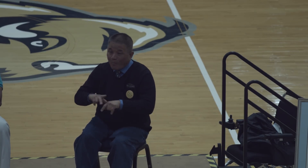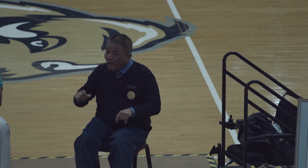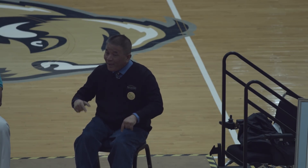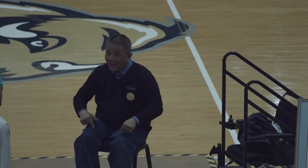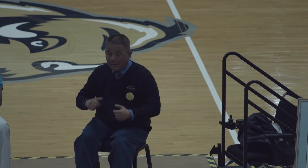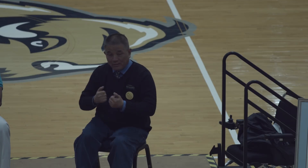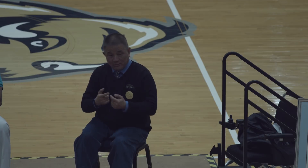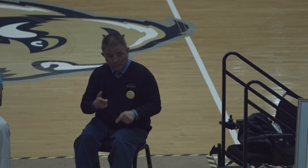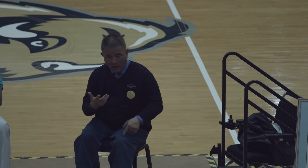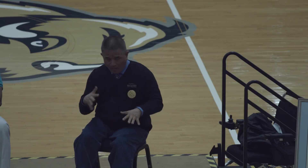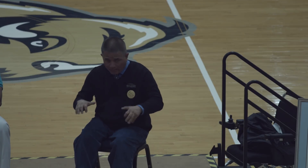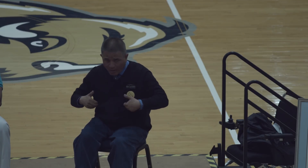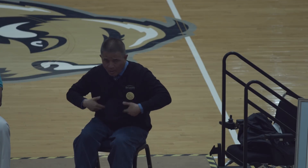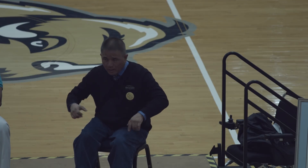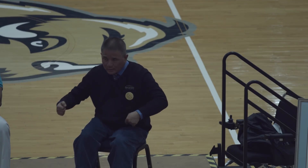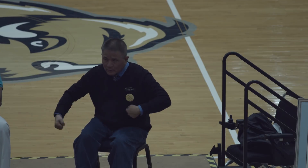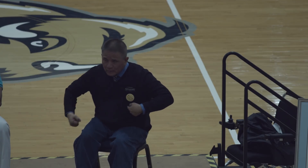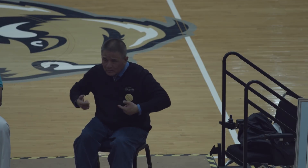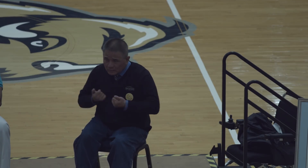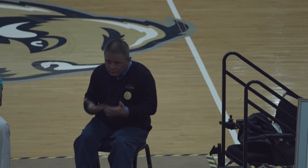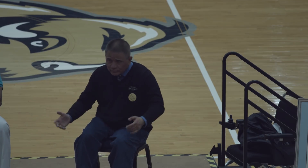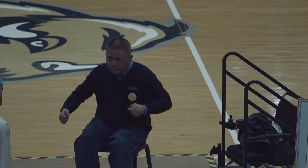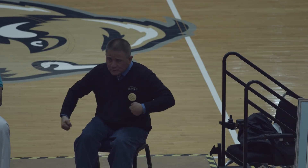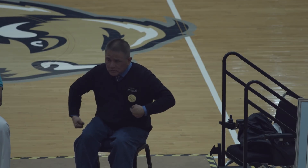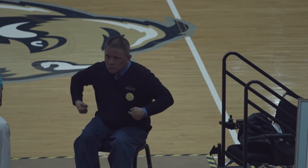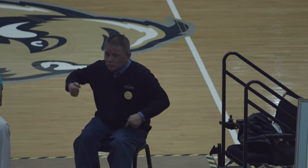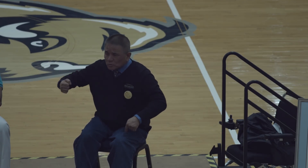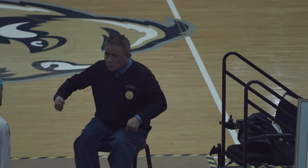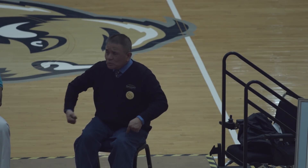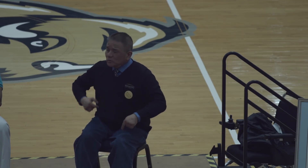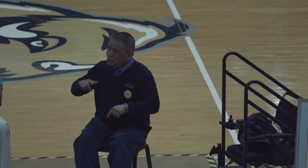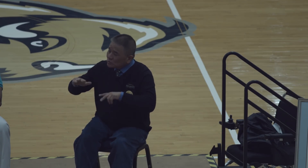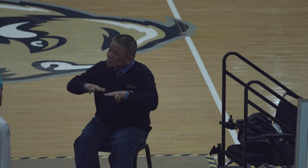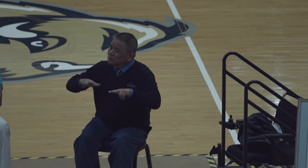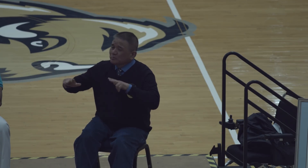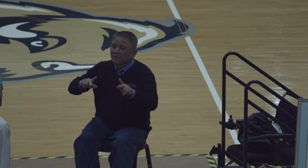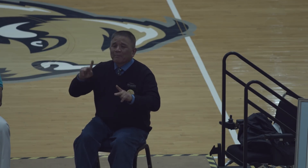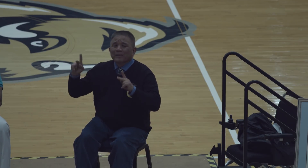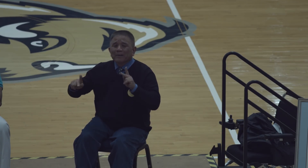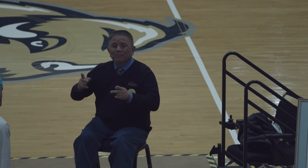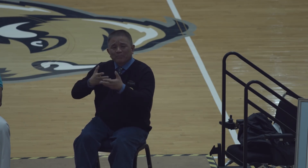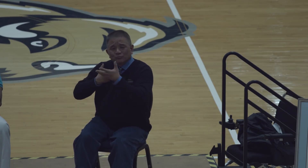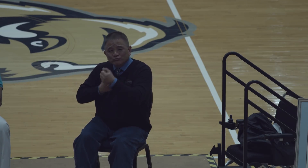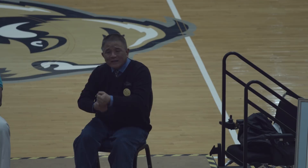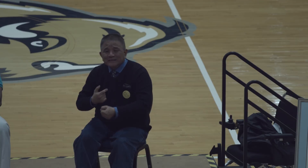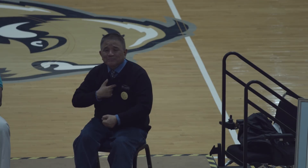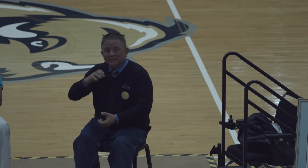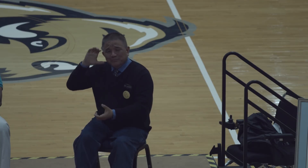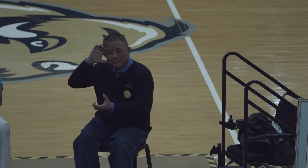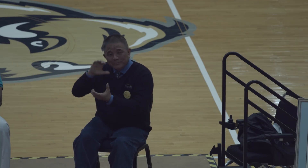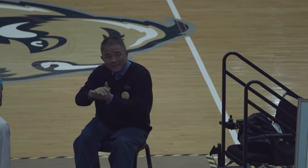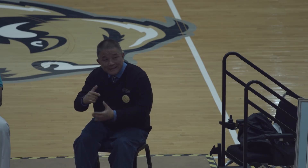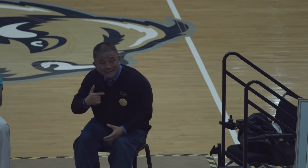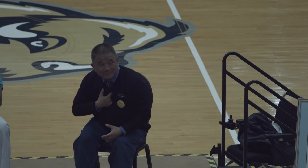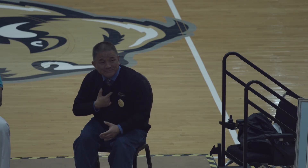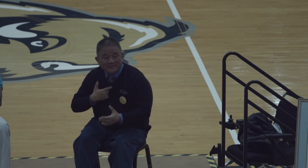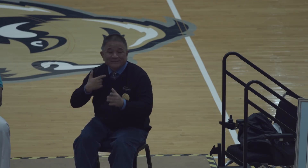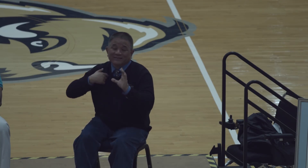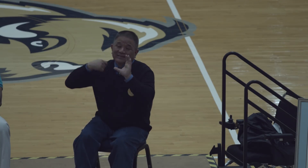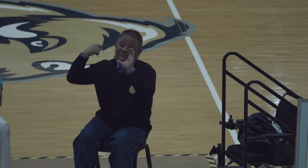at the time, I was walking with a cane still at the time. So it was a trek, but people trusted me and believed in